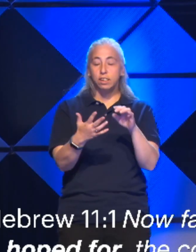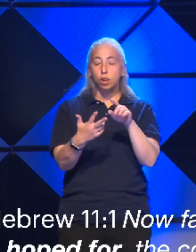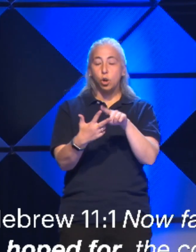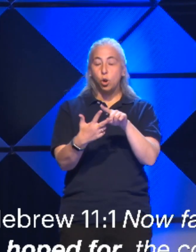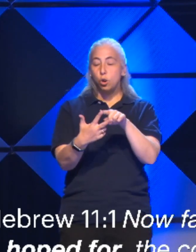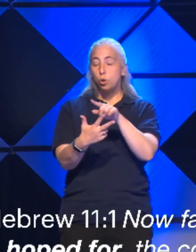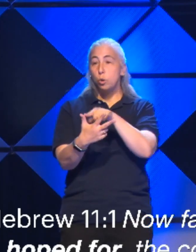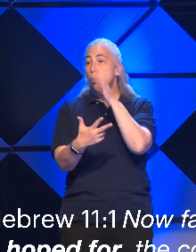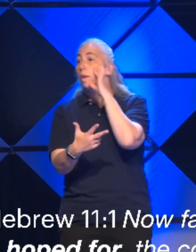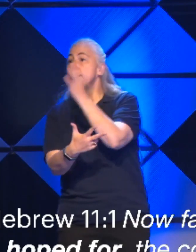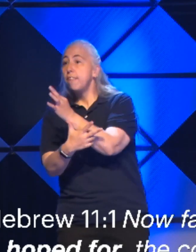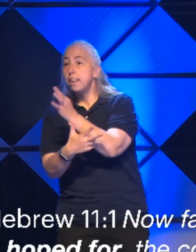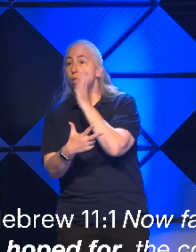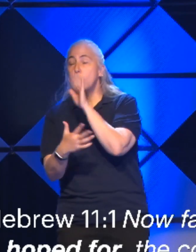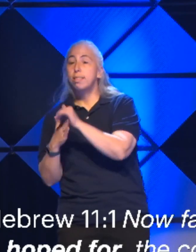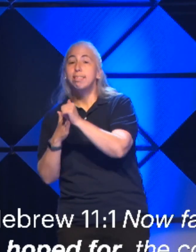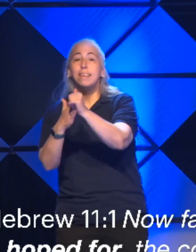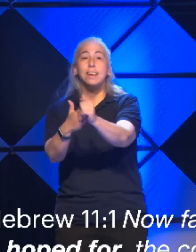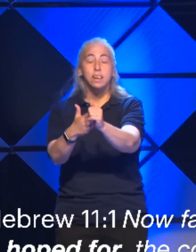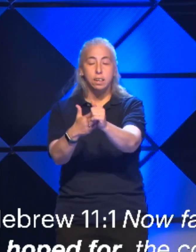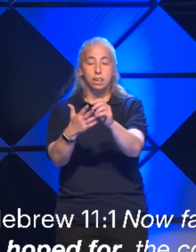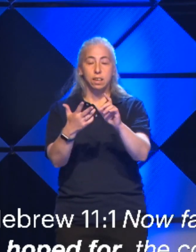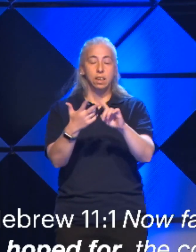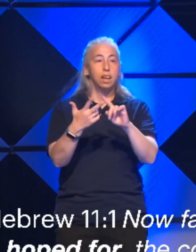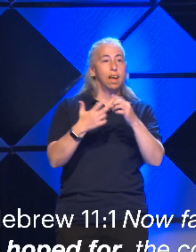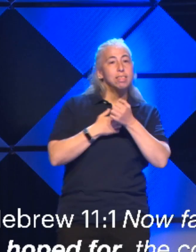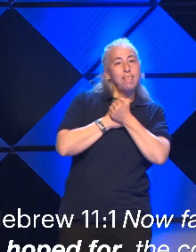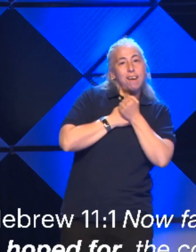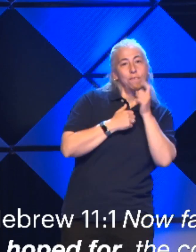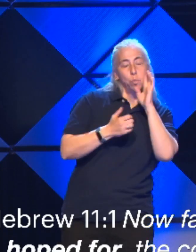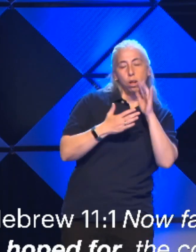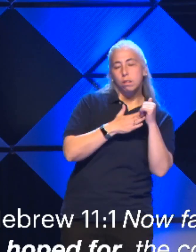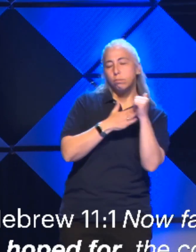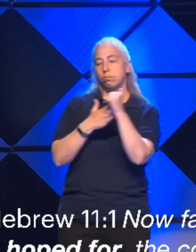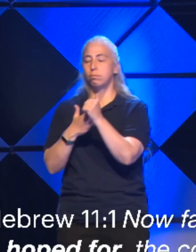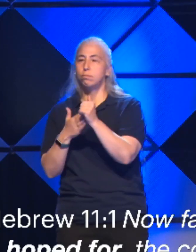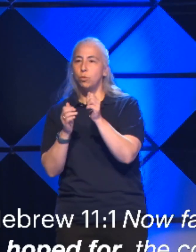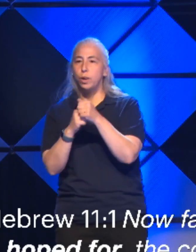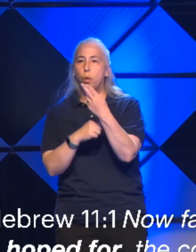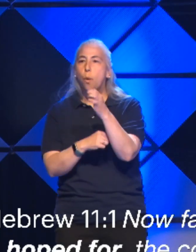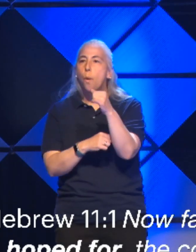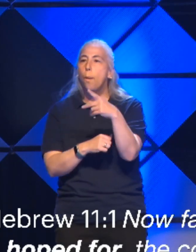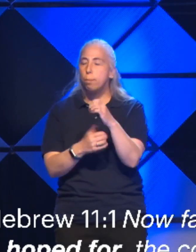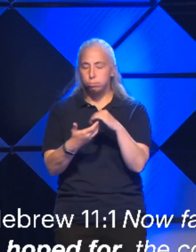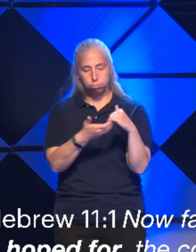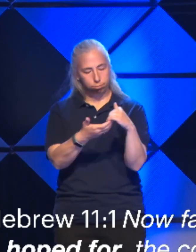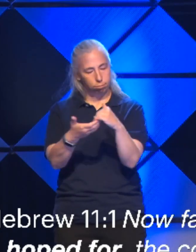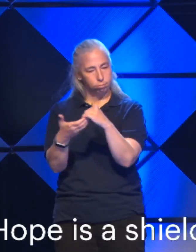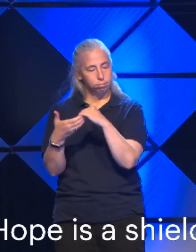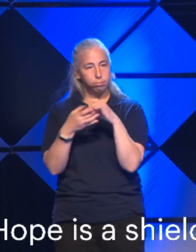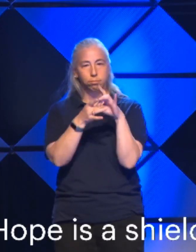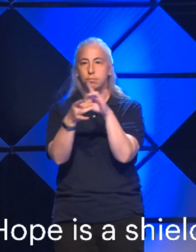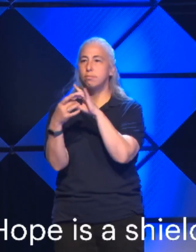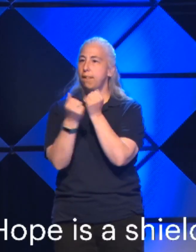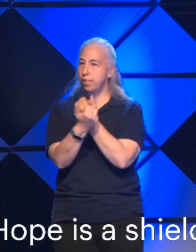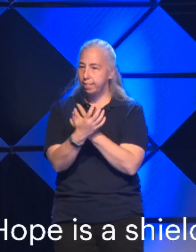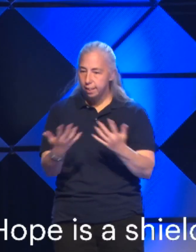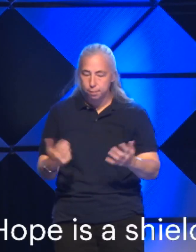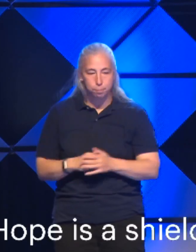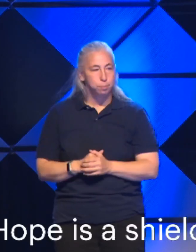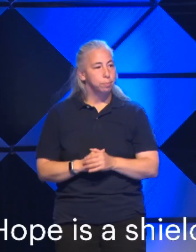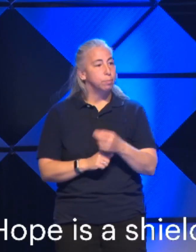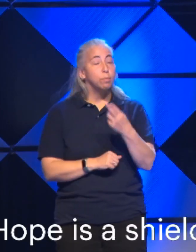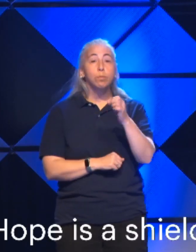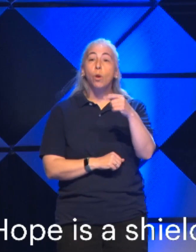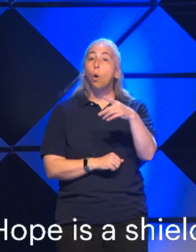love towards our neighbor. Why hope is so important? Hope is a shield